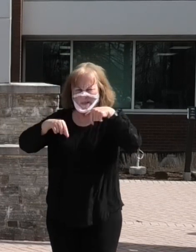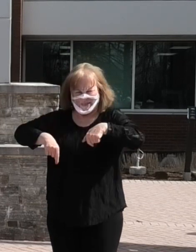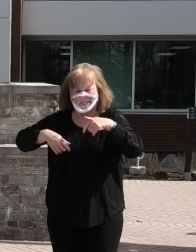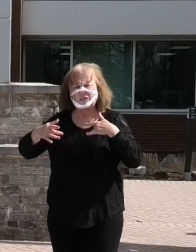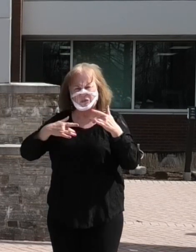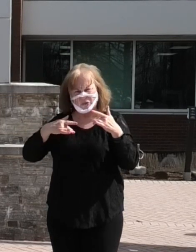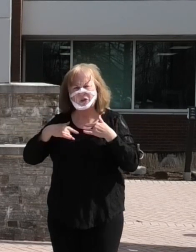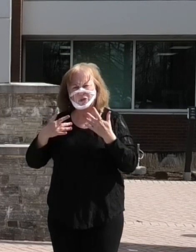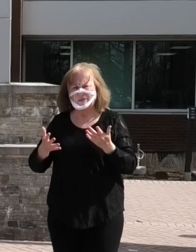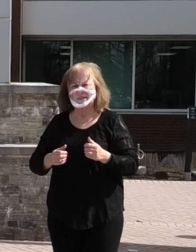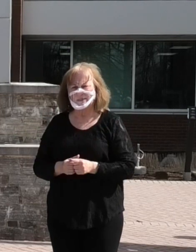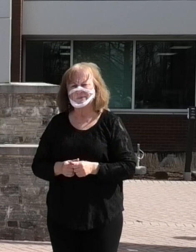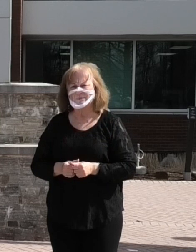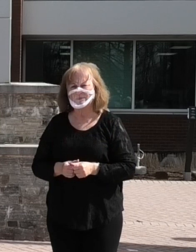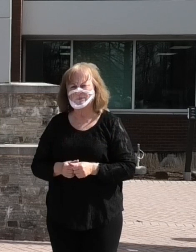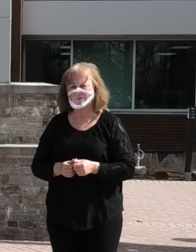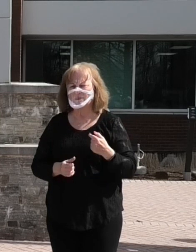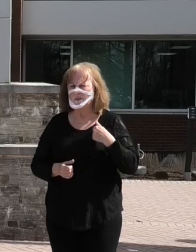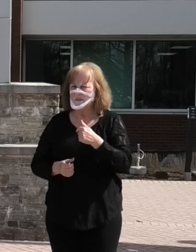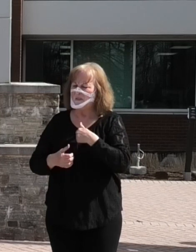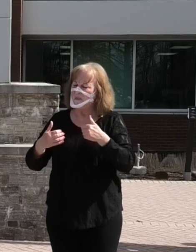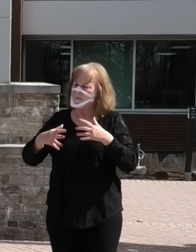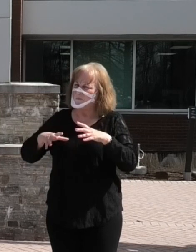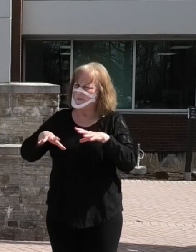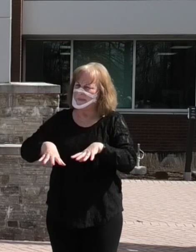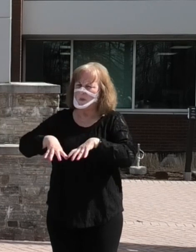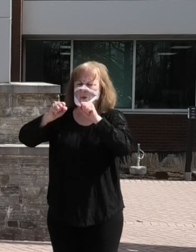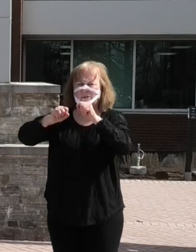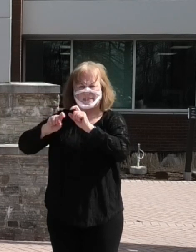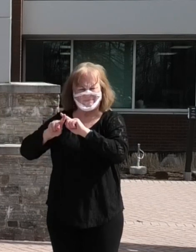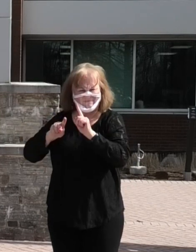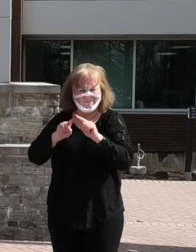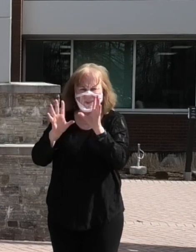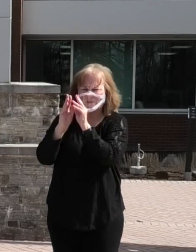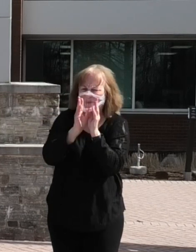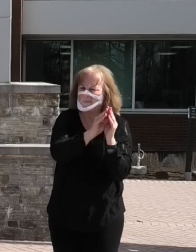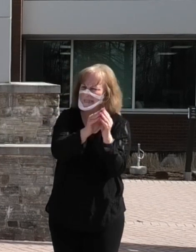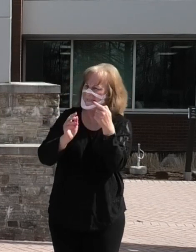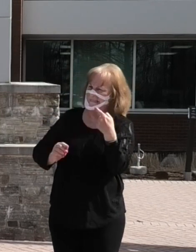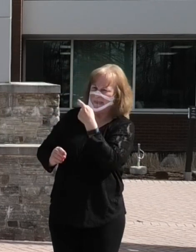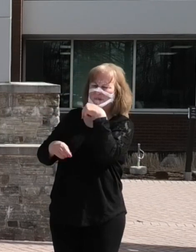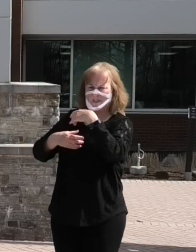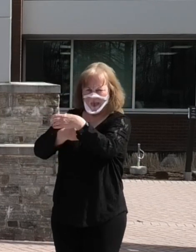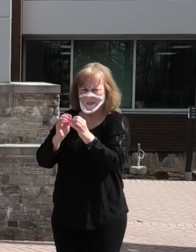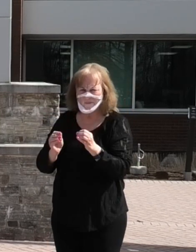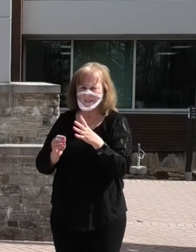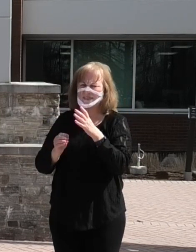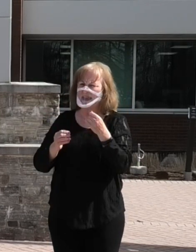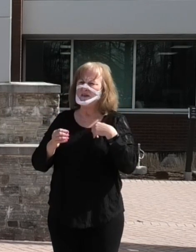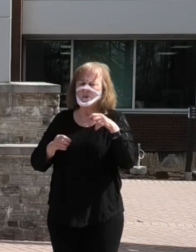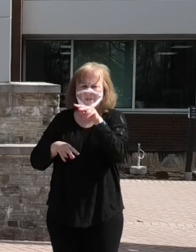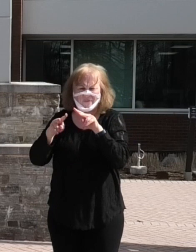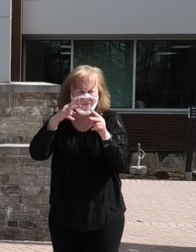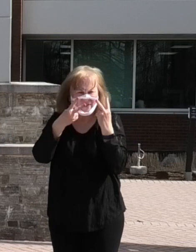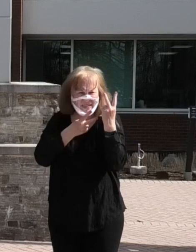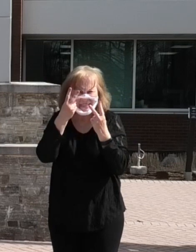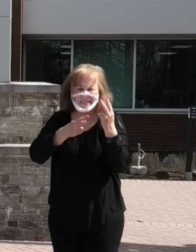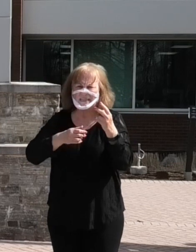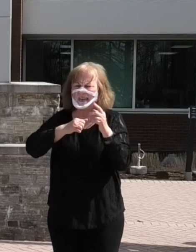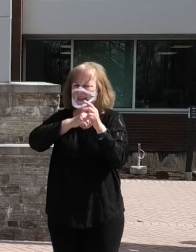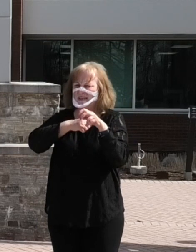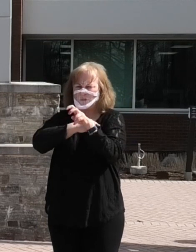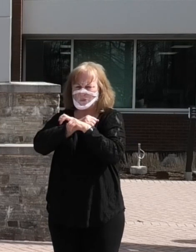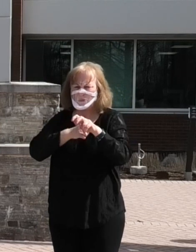concerns. We held several meetings here in our office, as well as organized a visit and tour of our